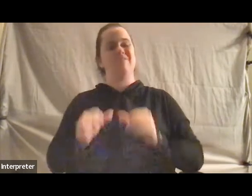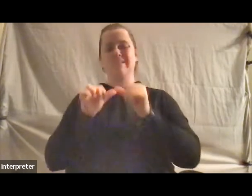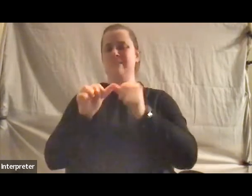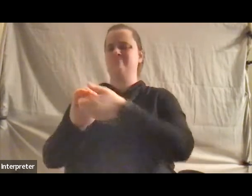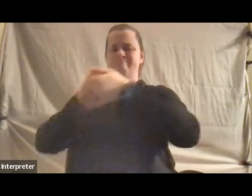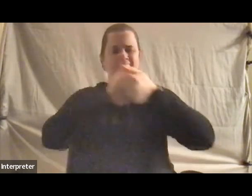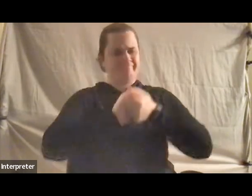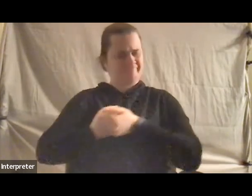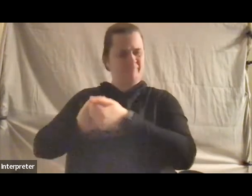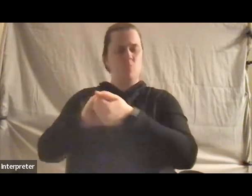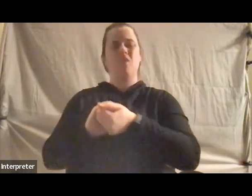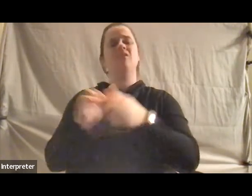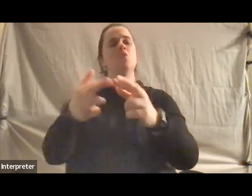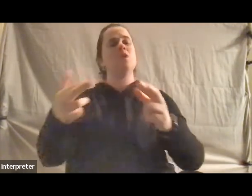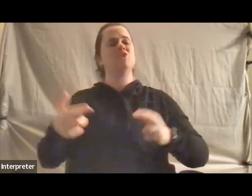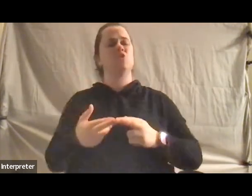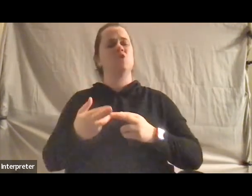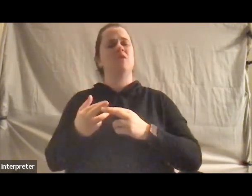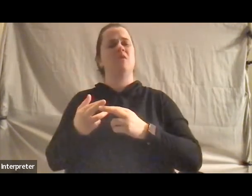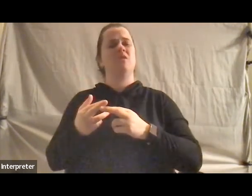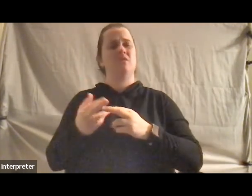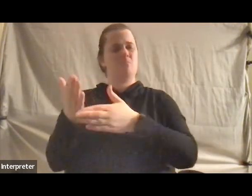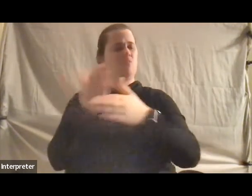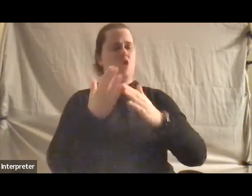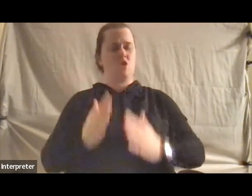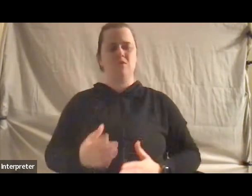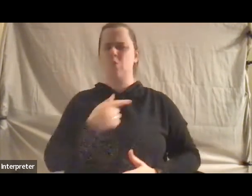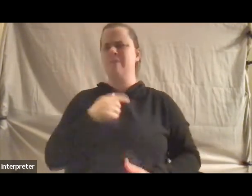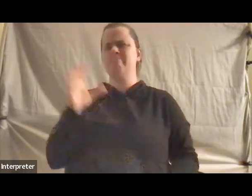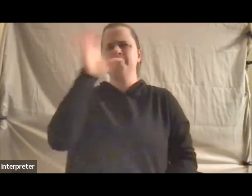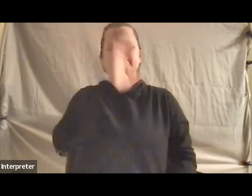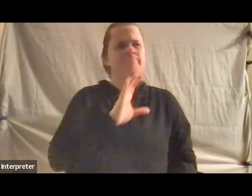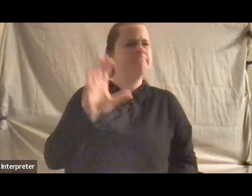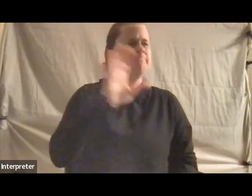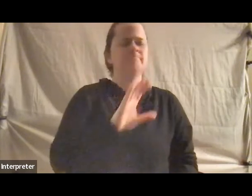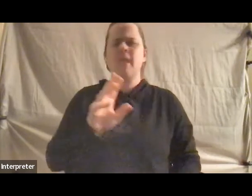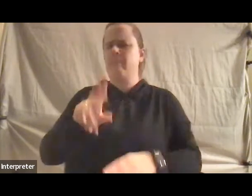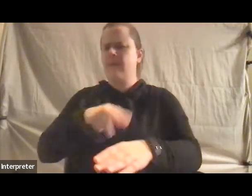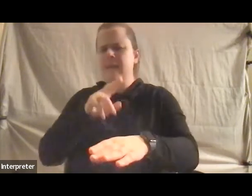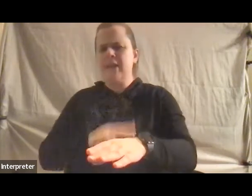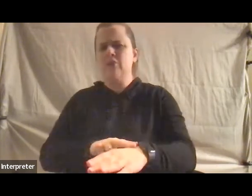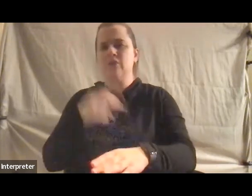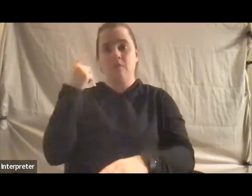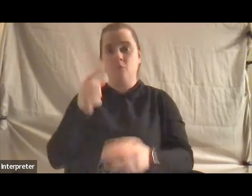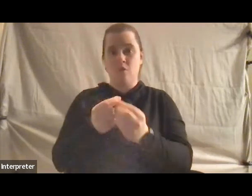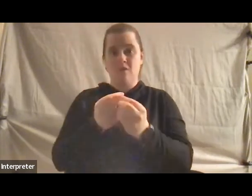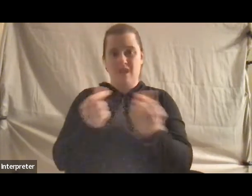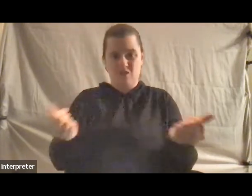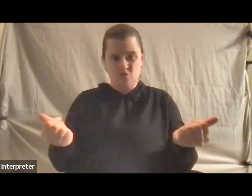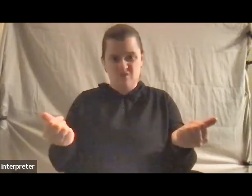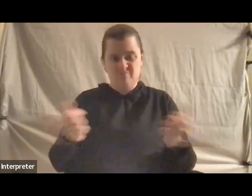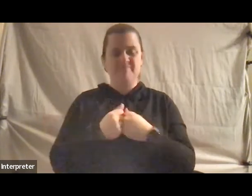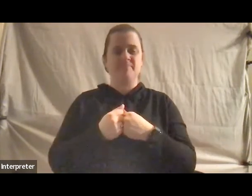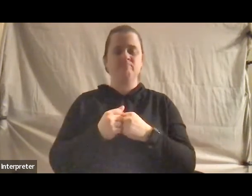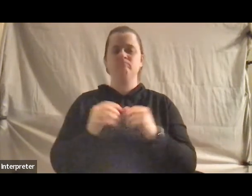our regional partners. We have scoured the nation for solutions, and let's be clear, no